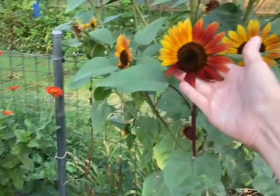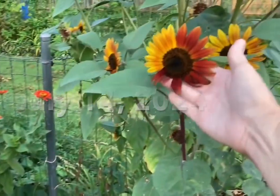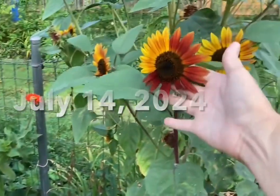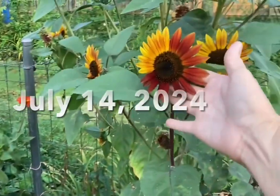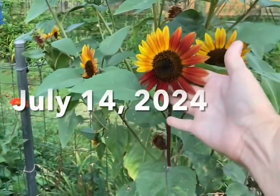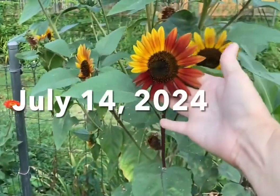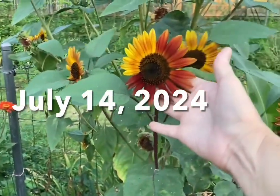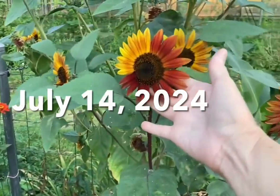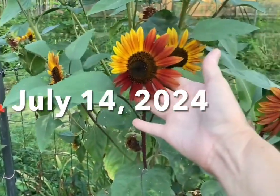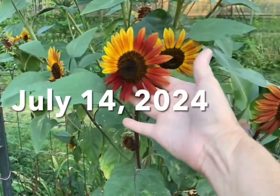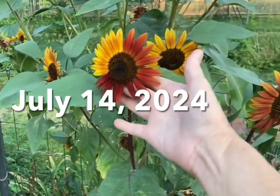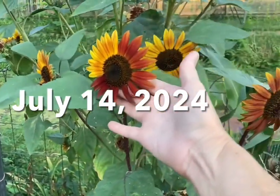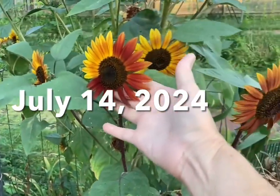Hours.